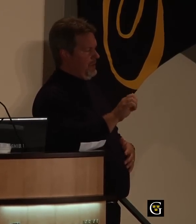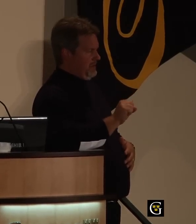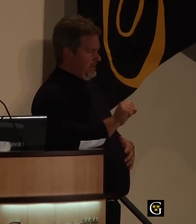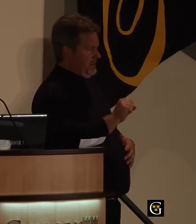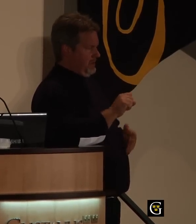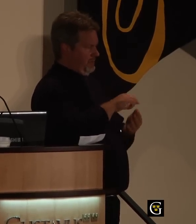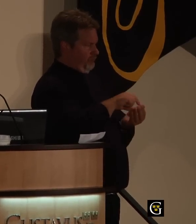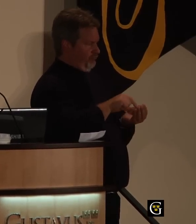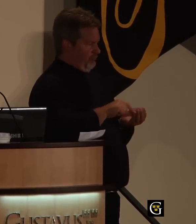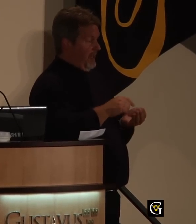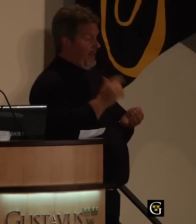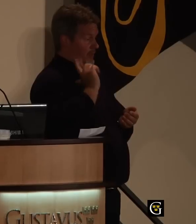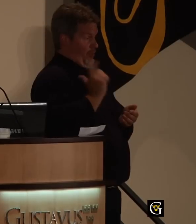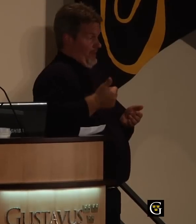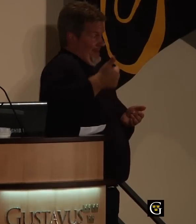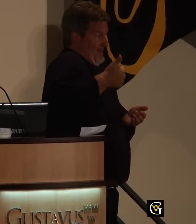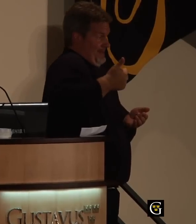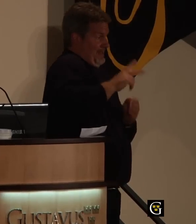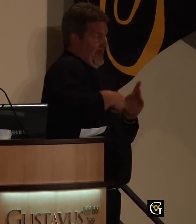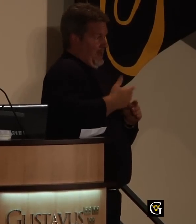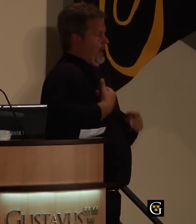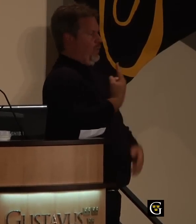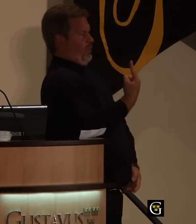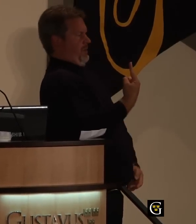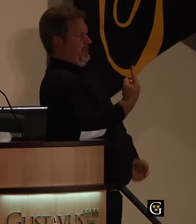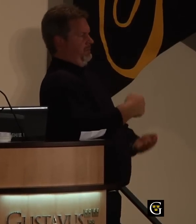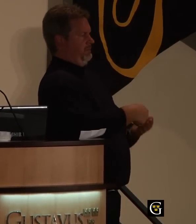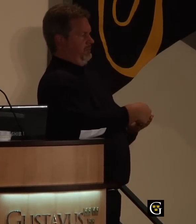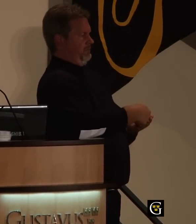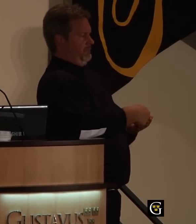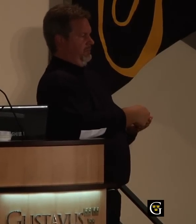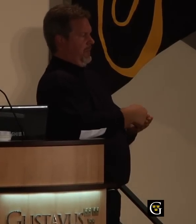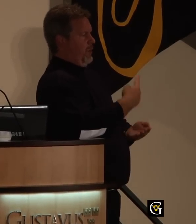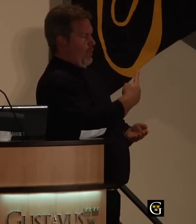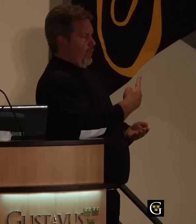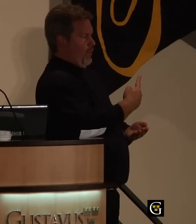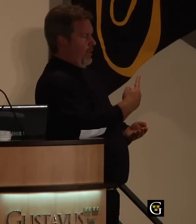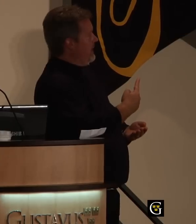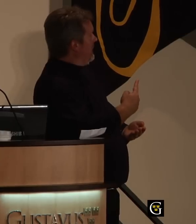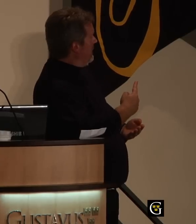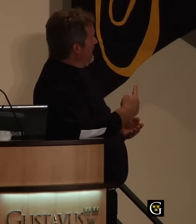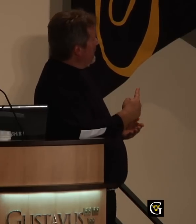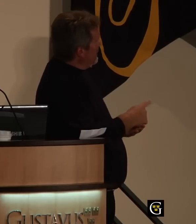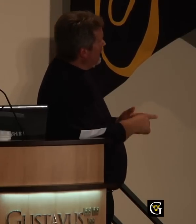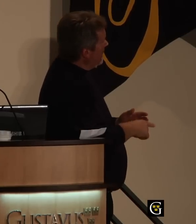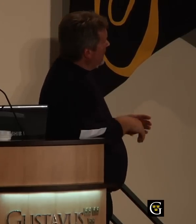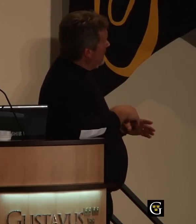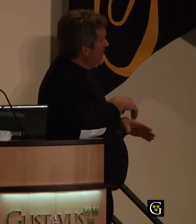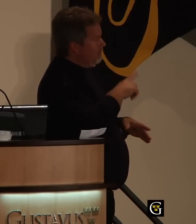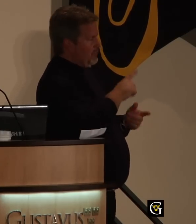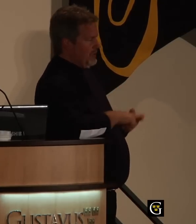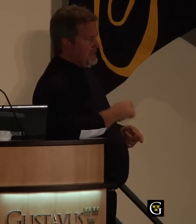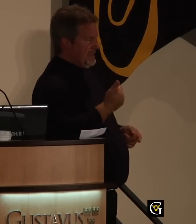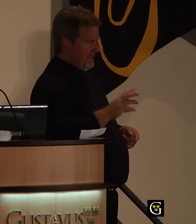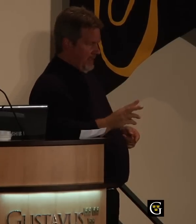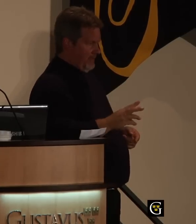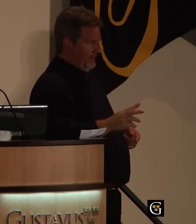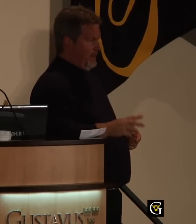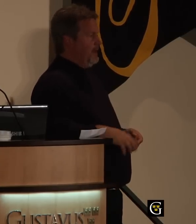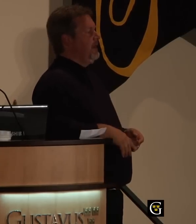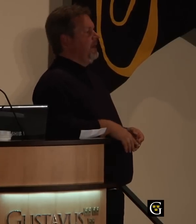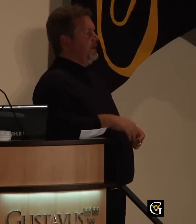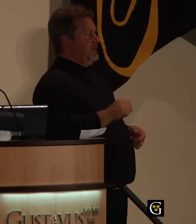cochlear implants had just one electrode, 1E16. But the very earliest implants have a single